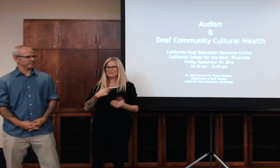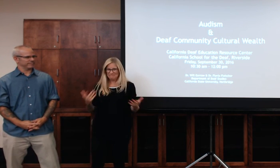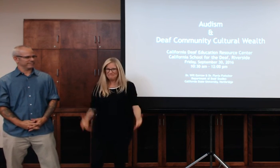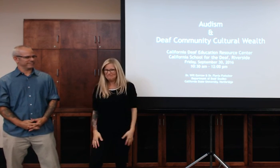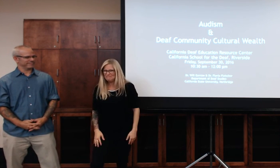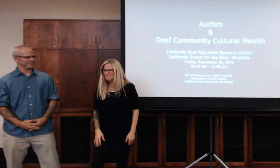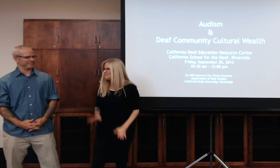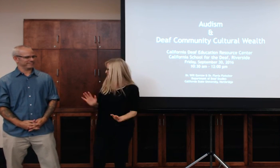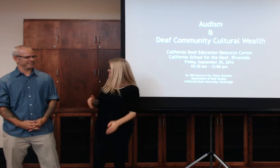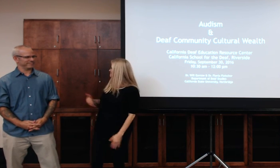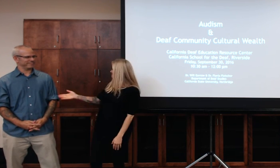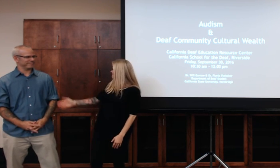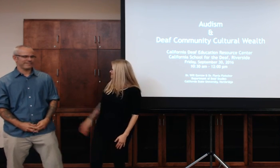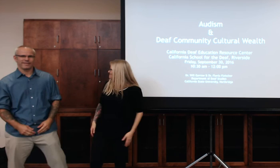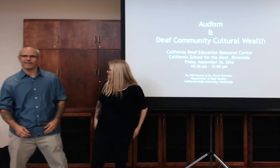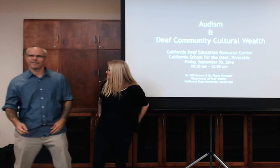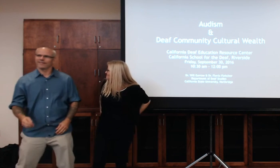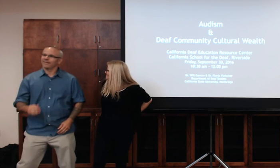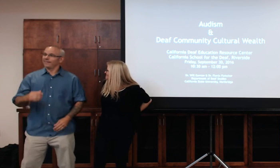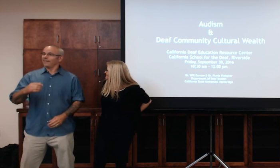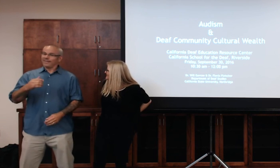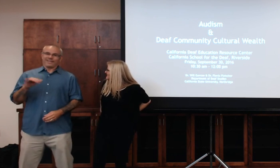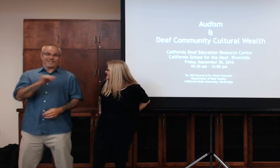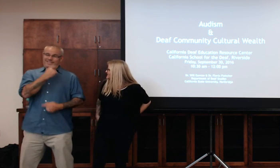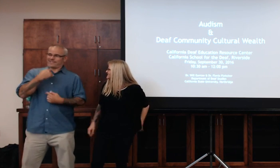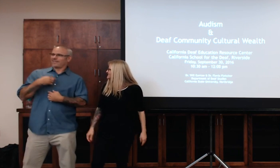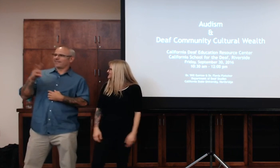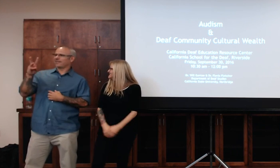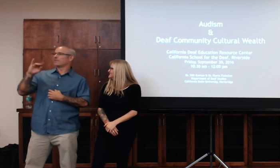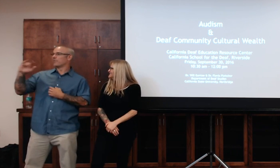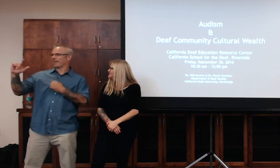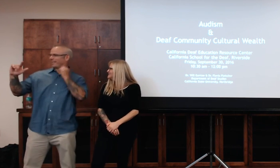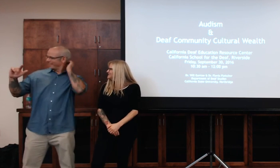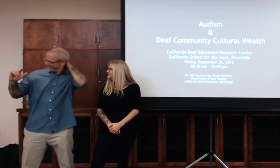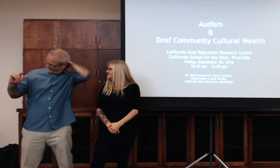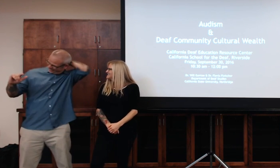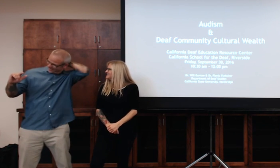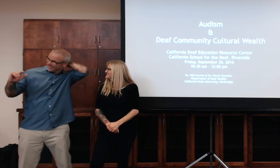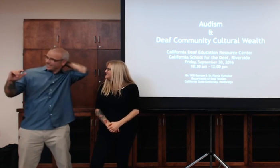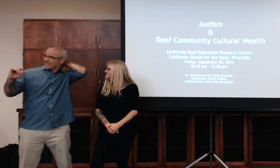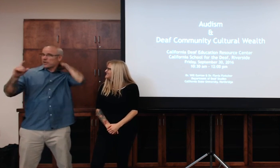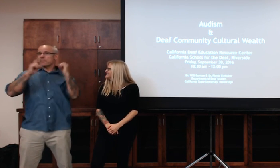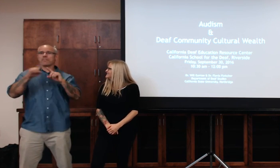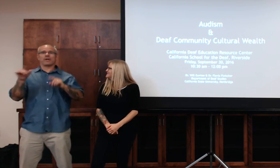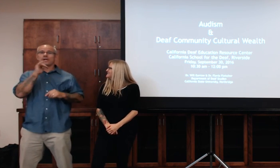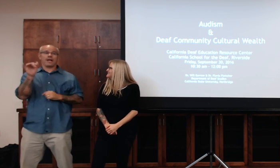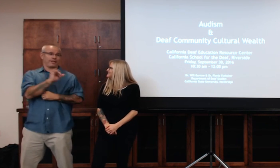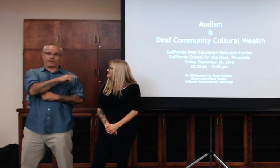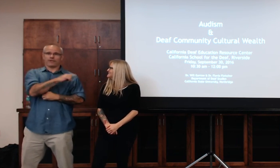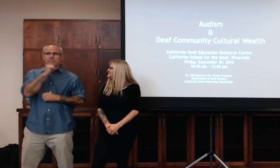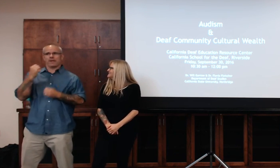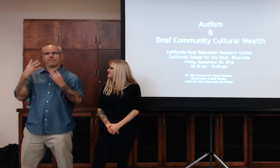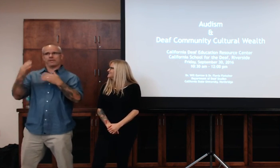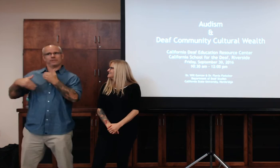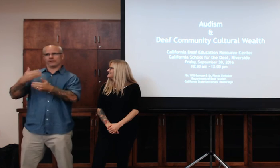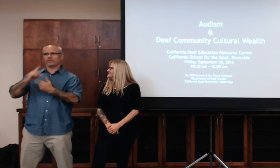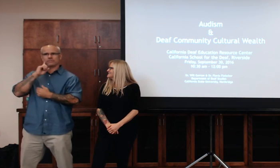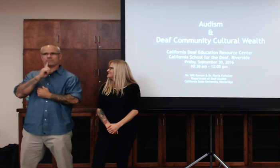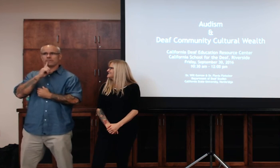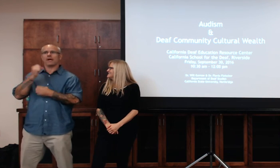important to me. That's very critical to me. Well, like she said, I'm Will. But not like her. I don't